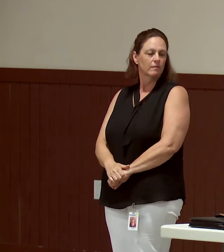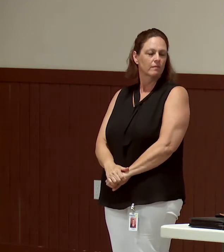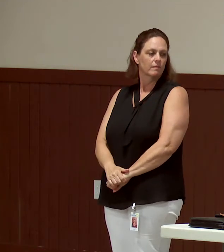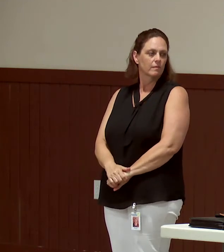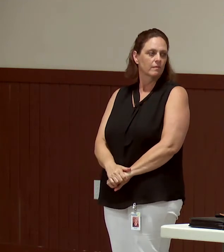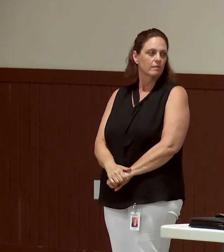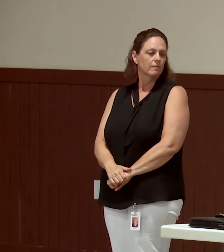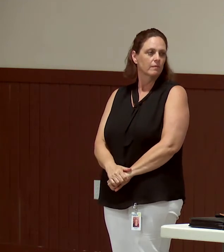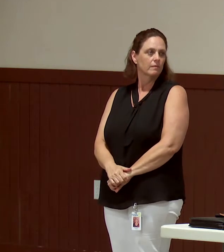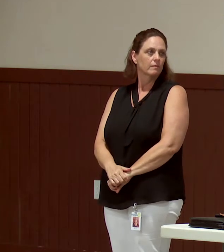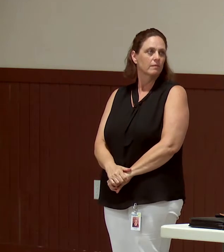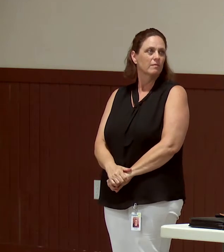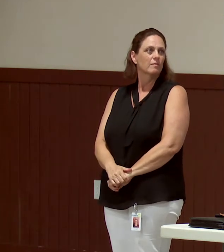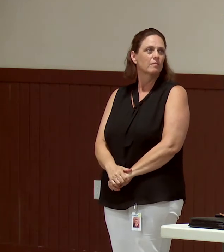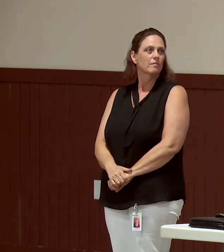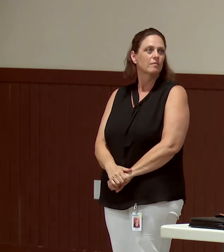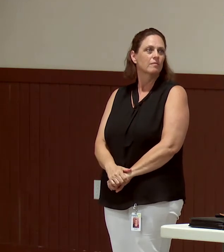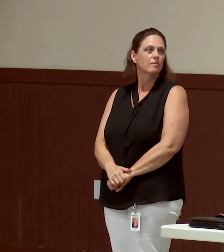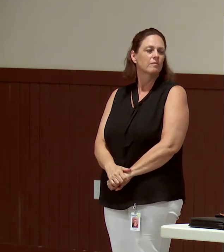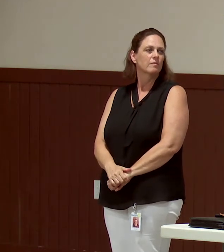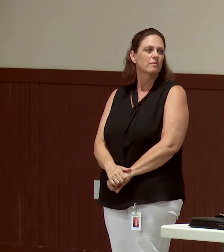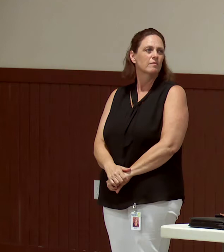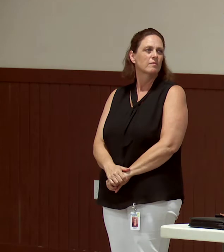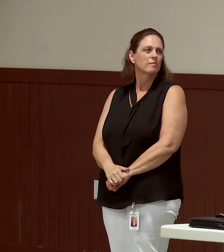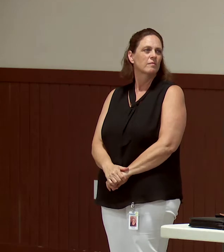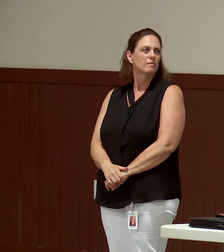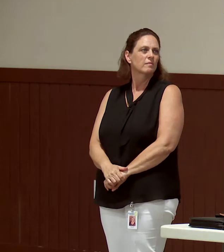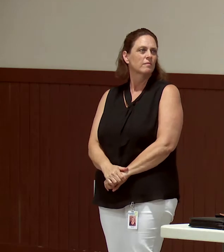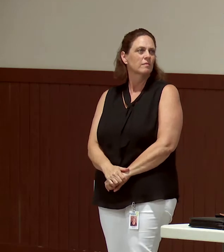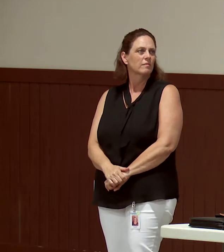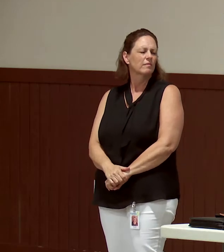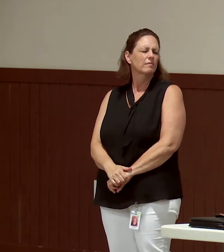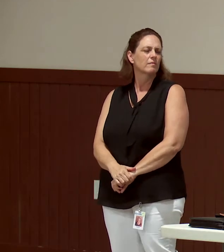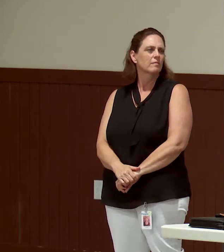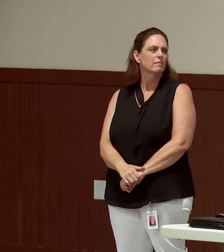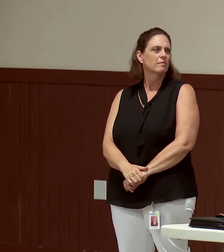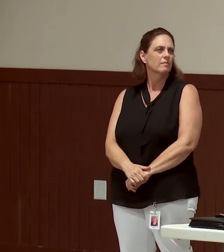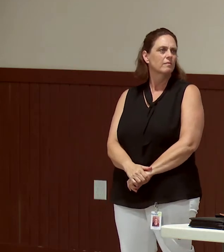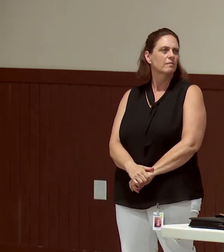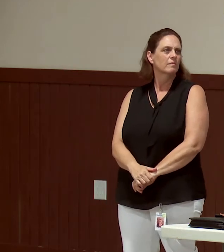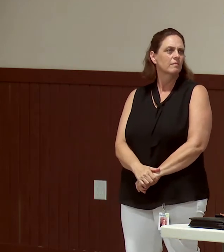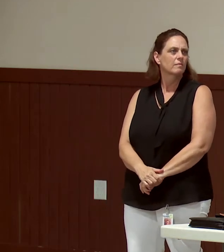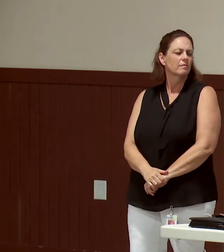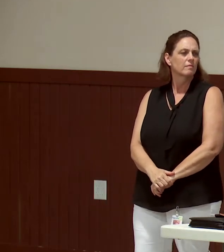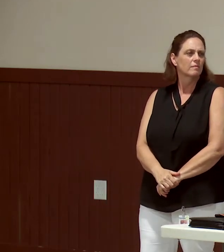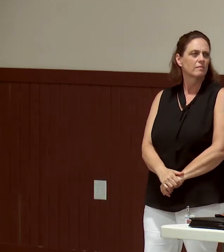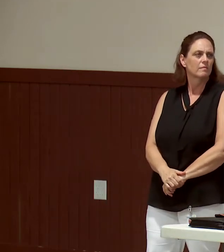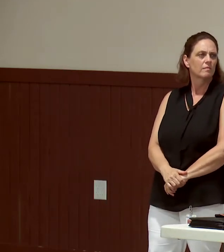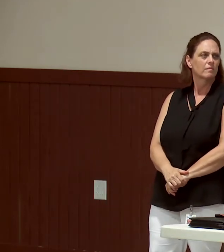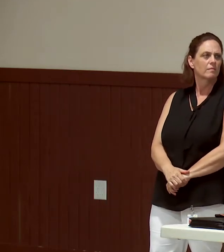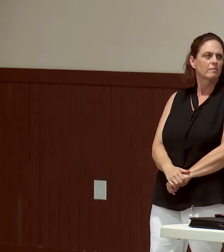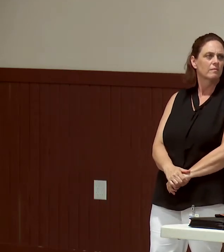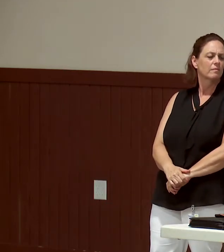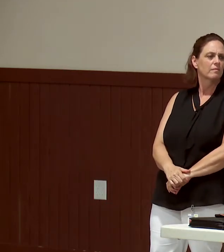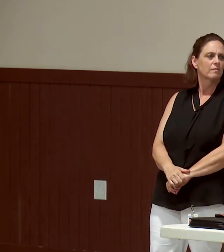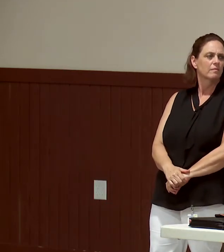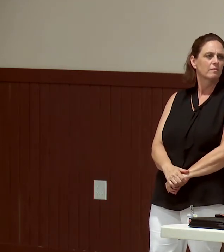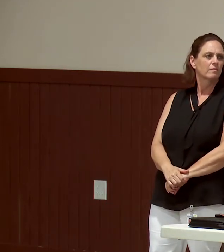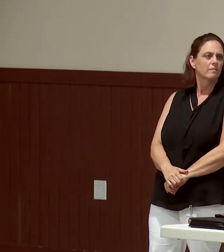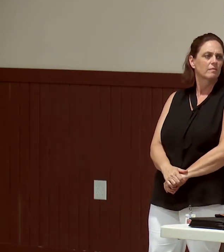of color. And so we spoke a bit about housing earlier on and how we see this play out within Linn